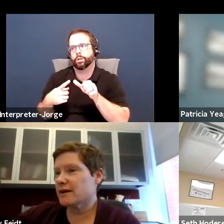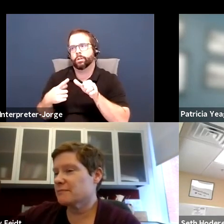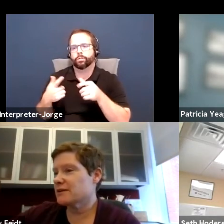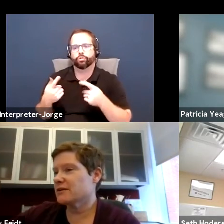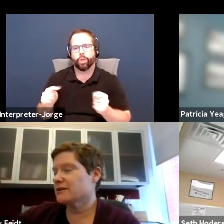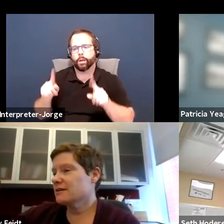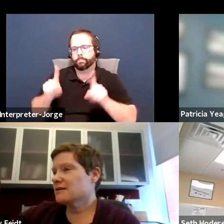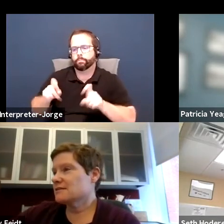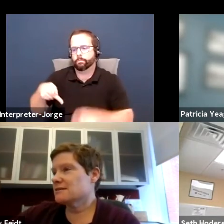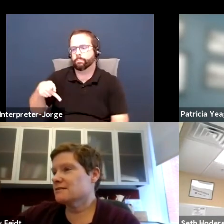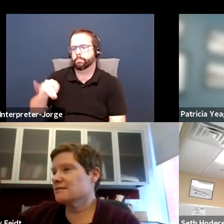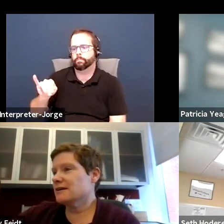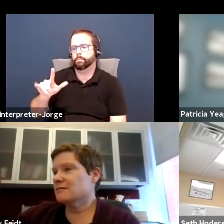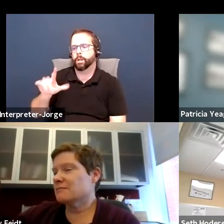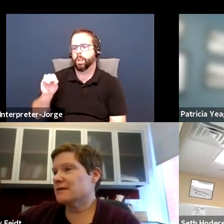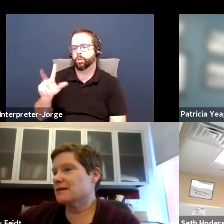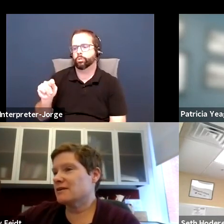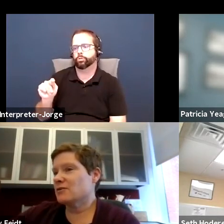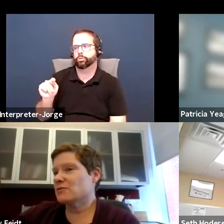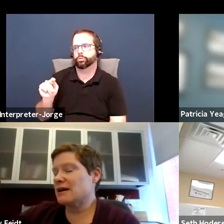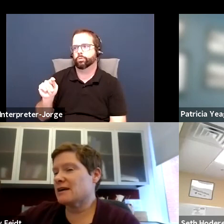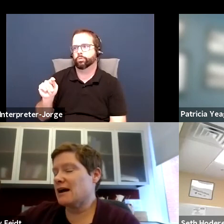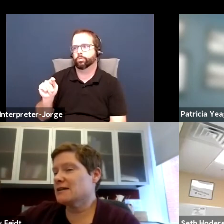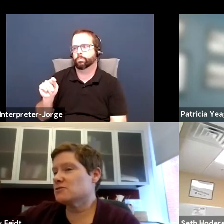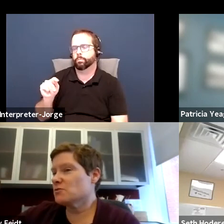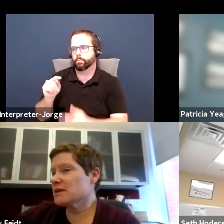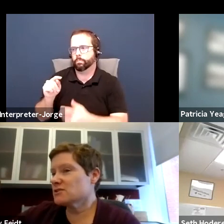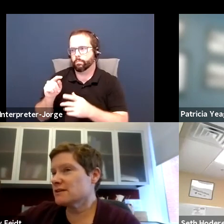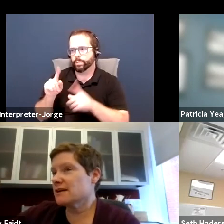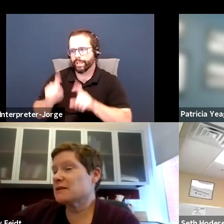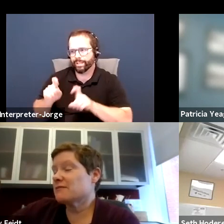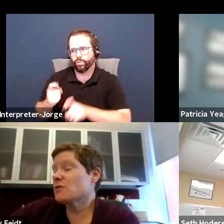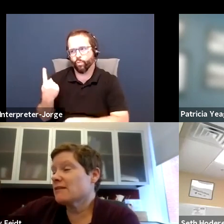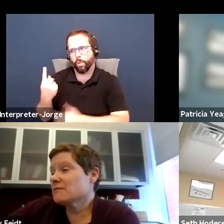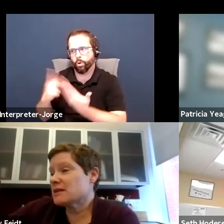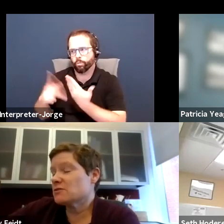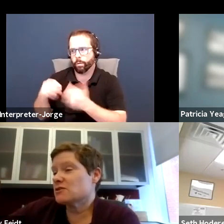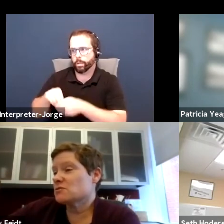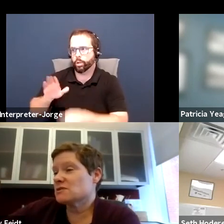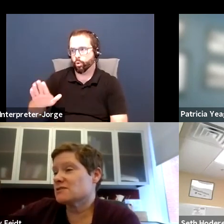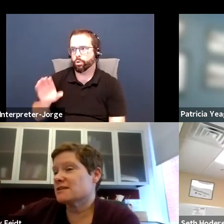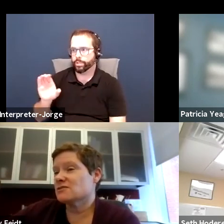one program in your SIL. I